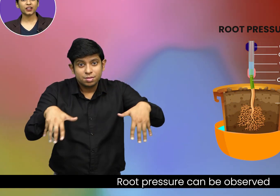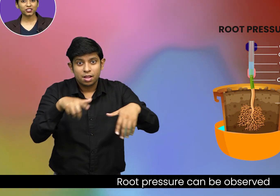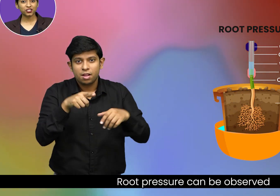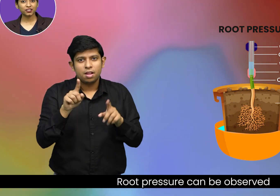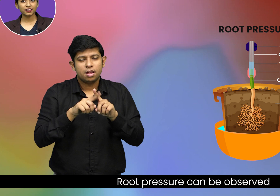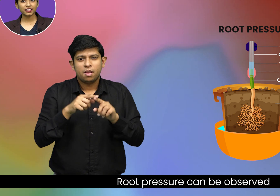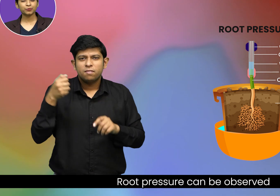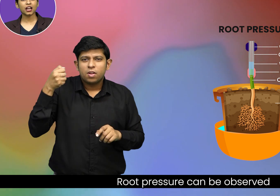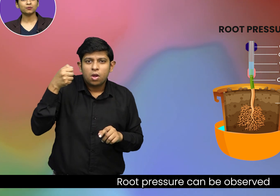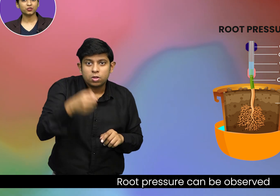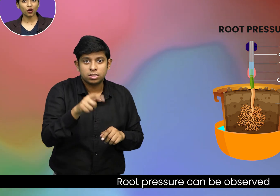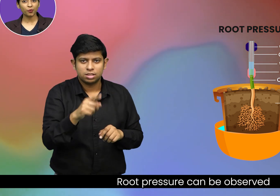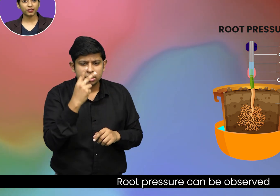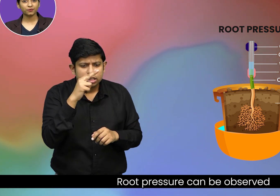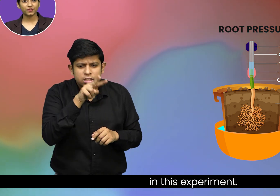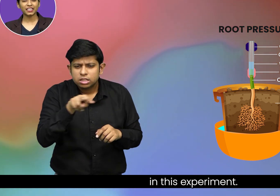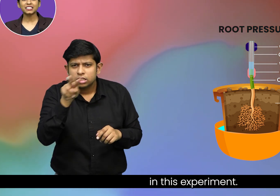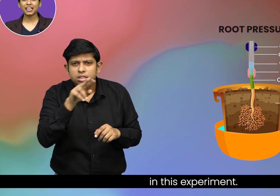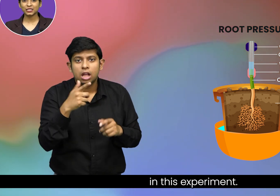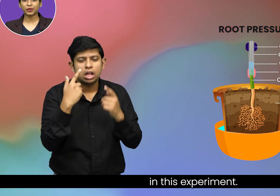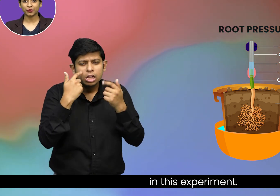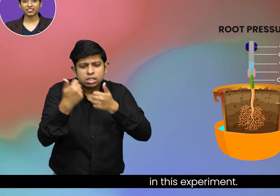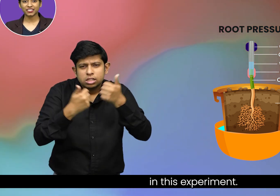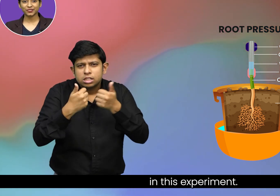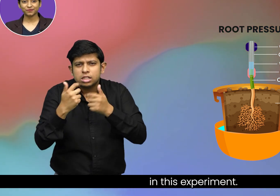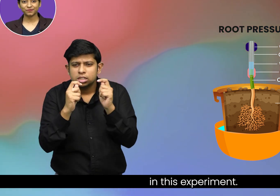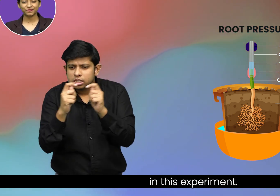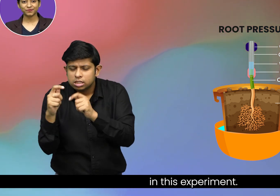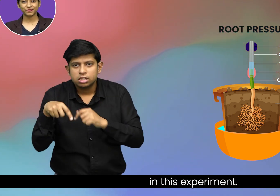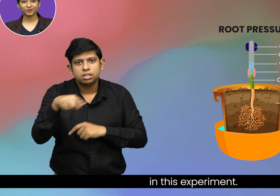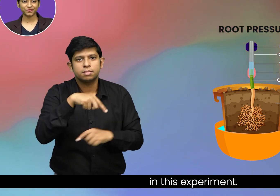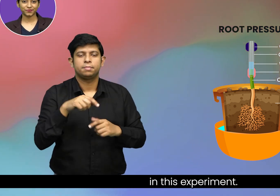Root pressure can be absorbed in this experiment.